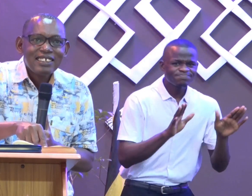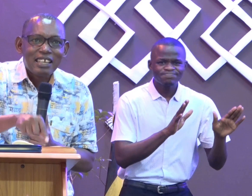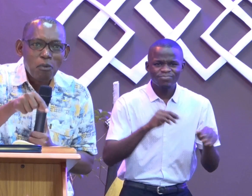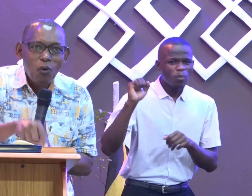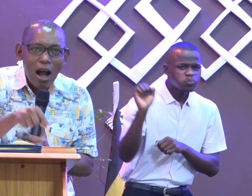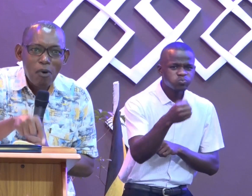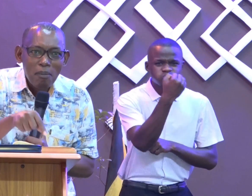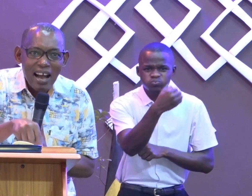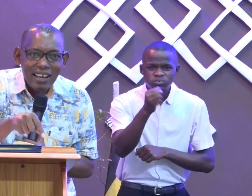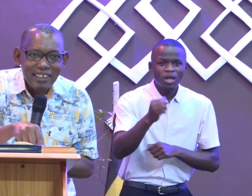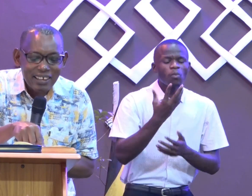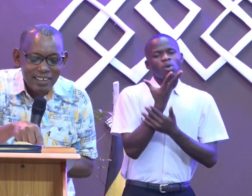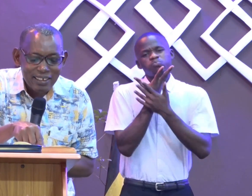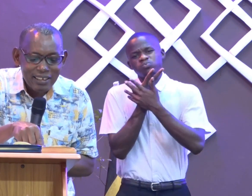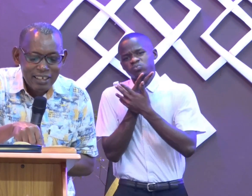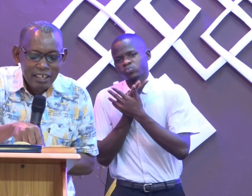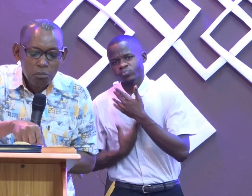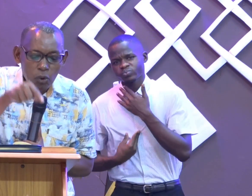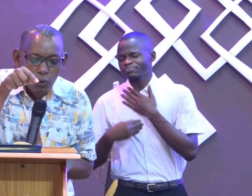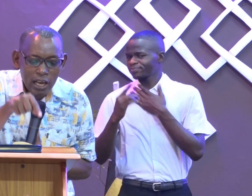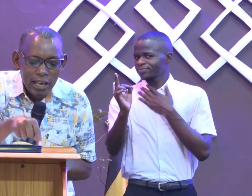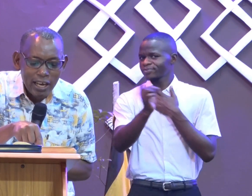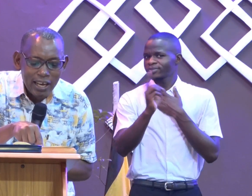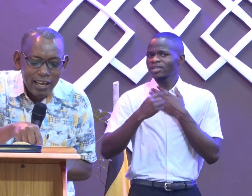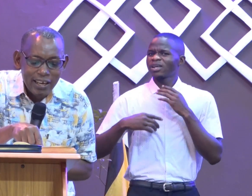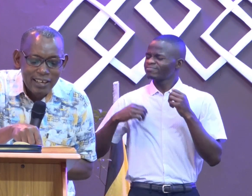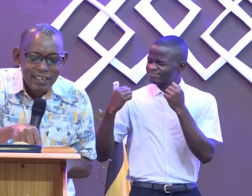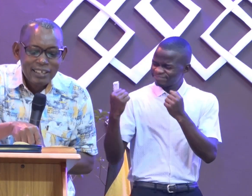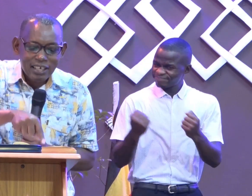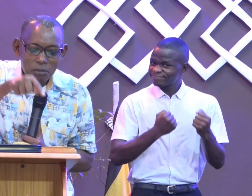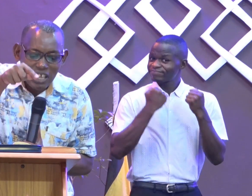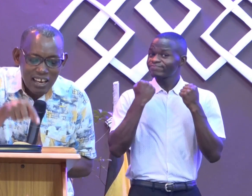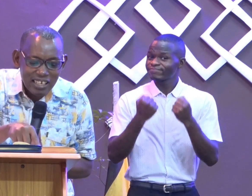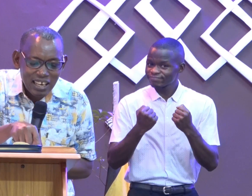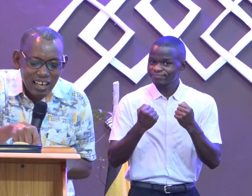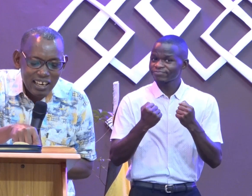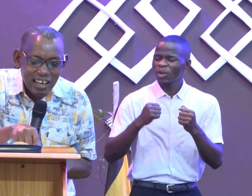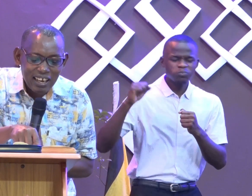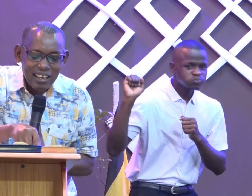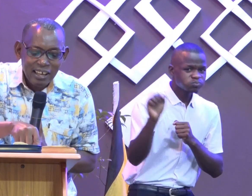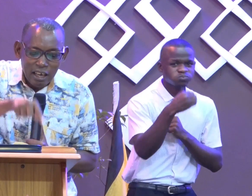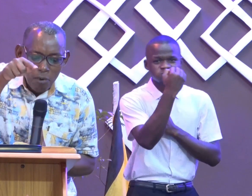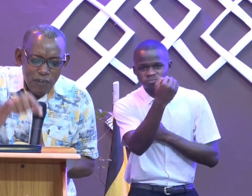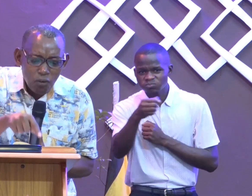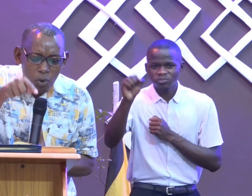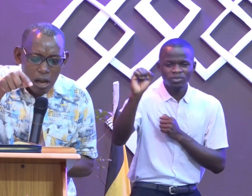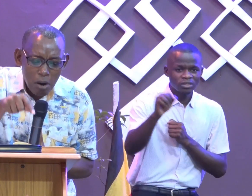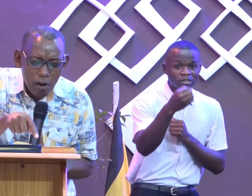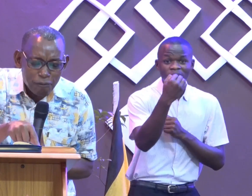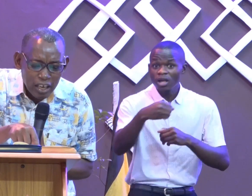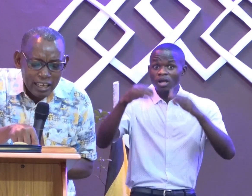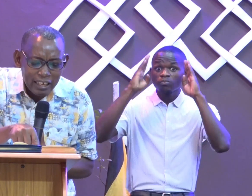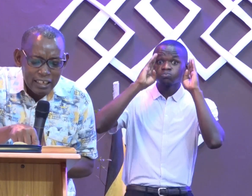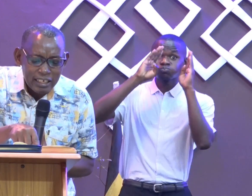be immovable. Don't be discouraged. Munywere. Be courageous. Sagana. Don't be immovable.